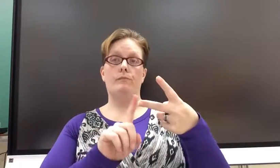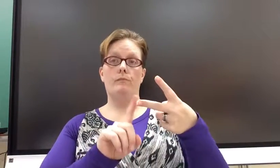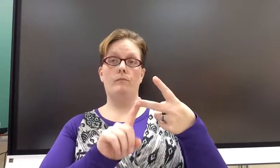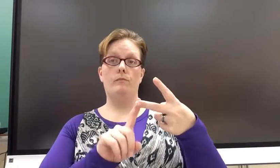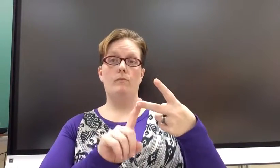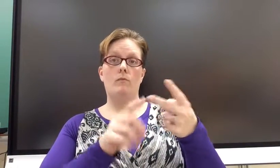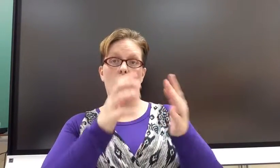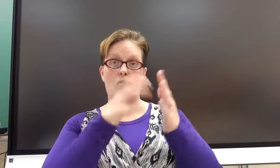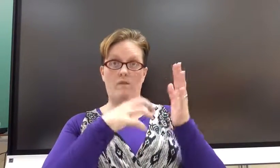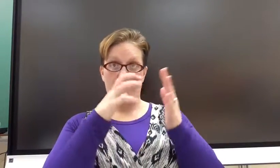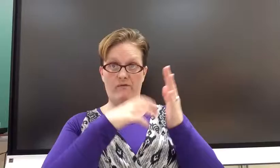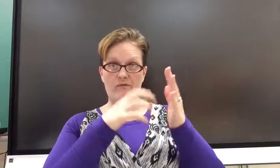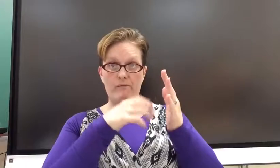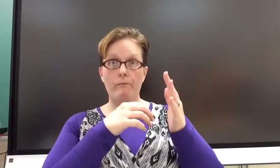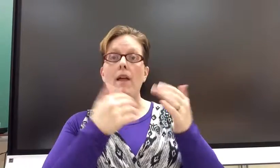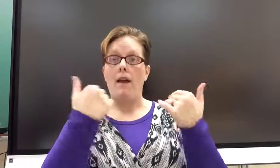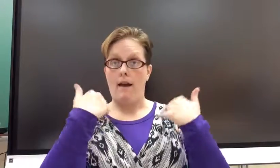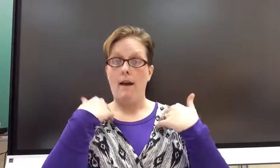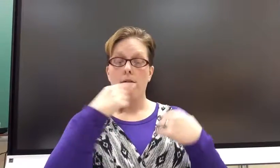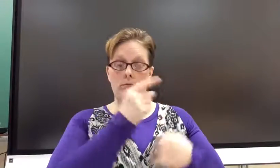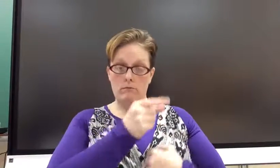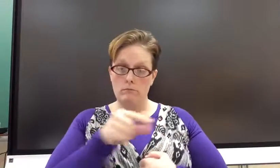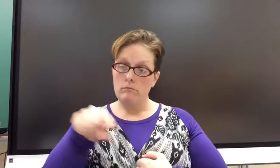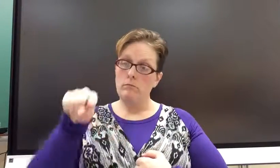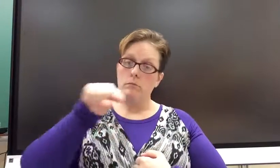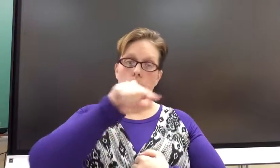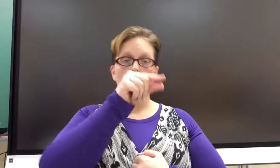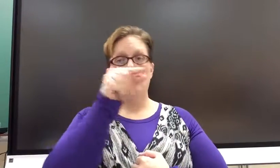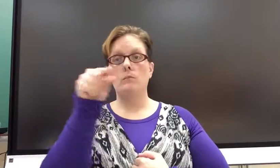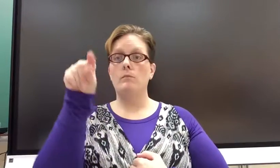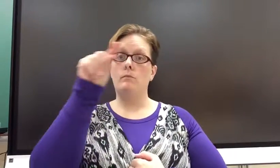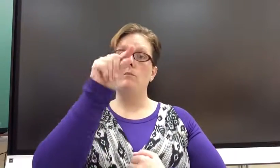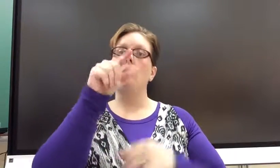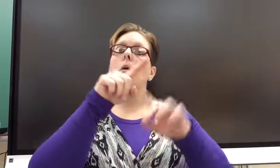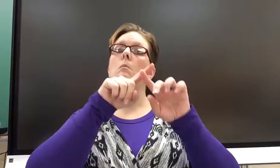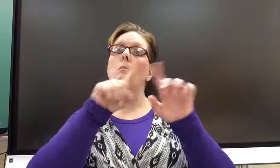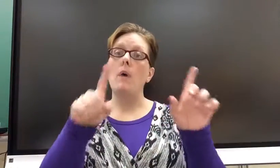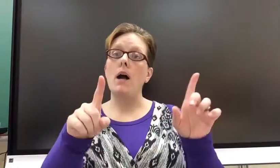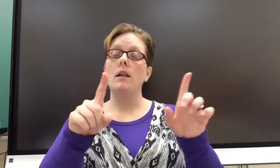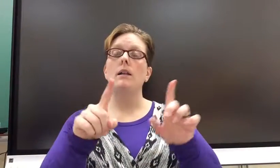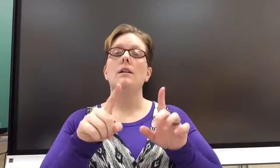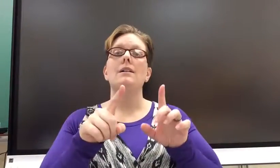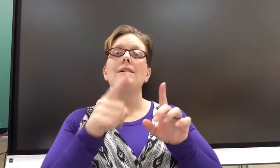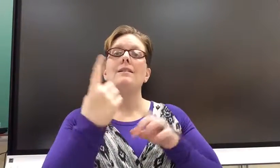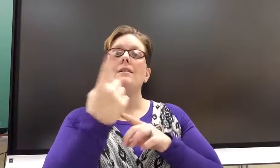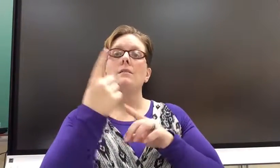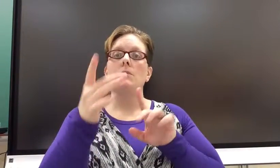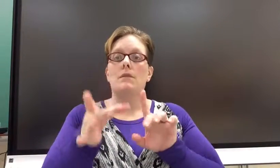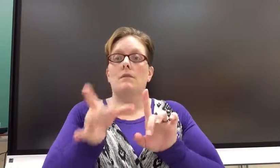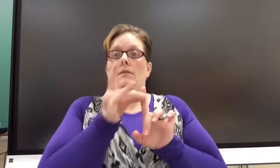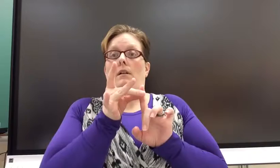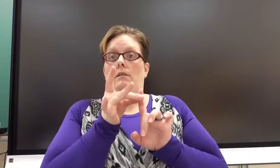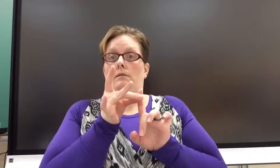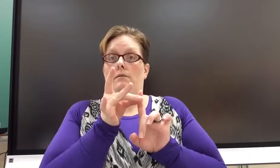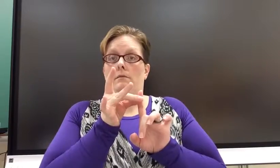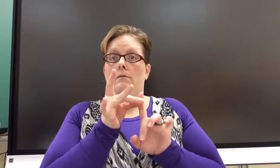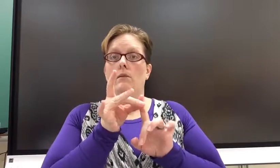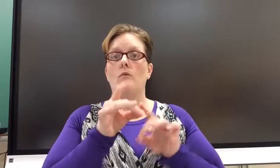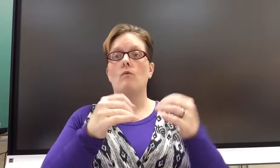object. The other one, the rough ER, that has things attached to it. It's the same shape as